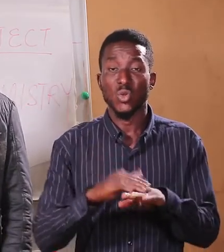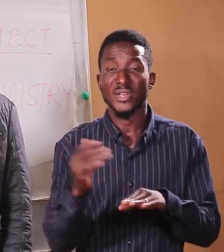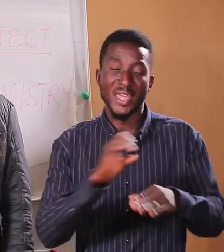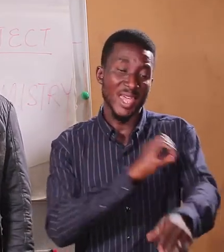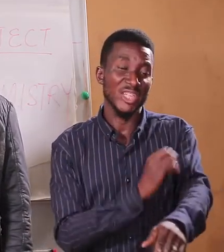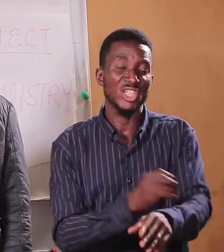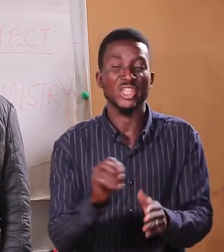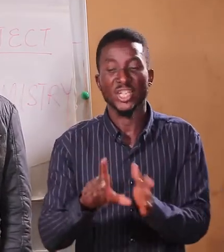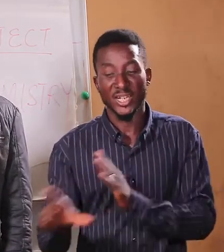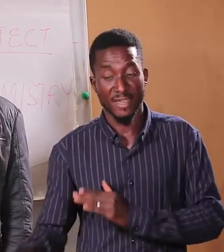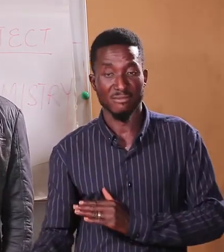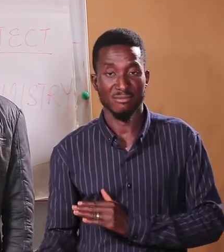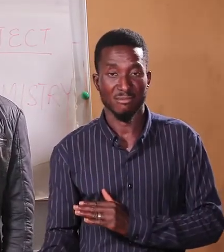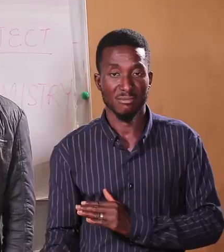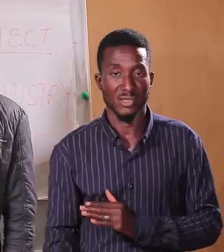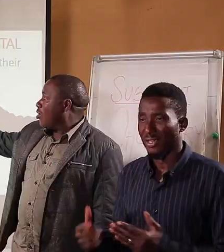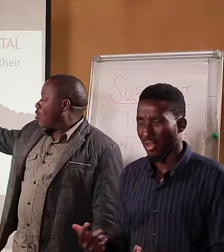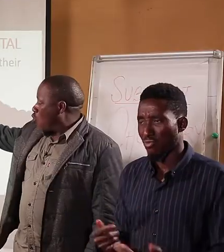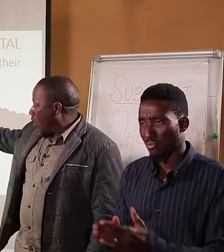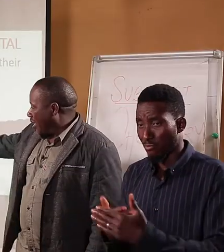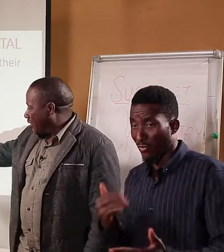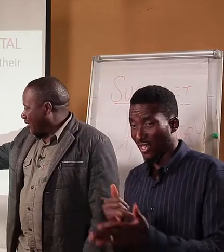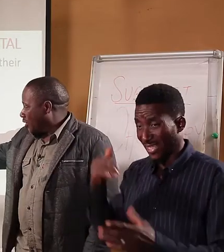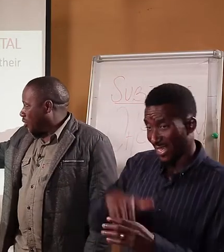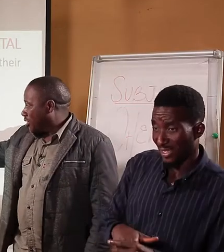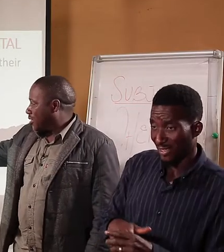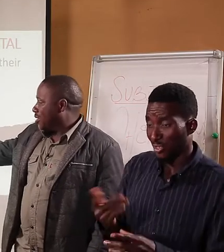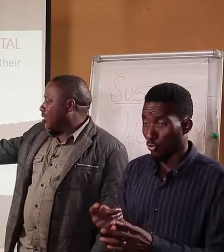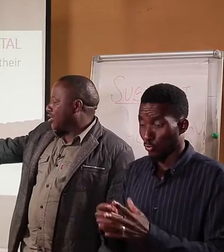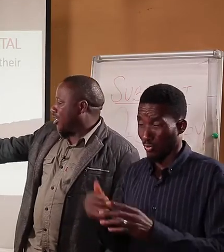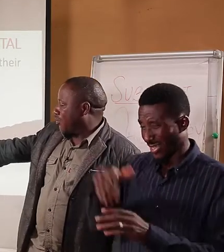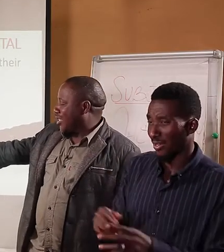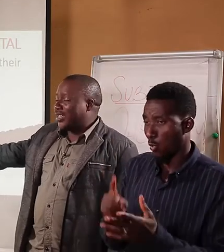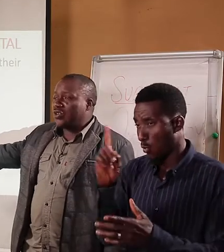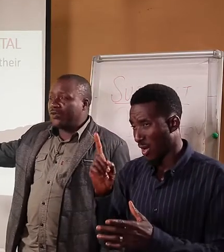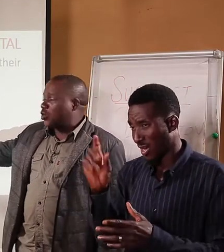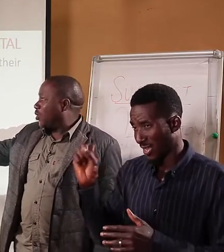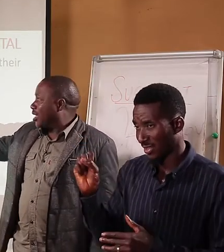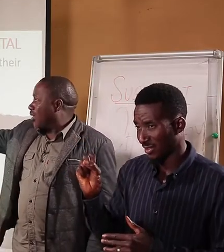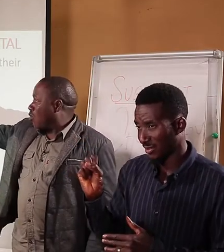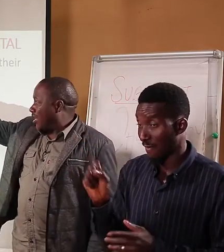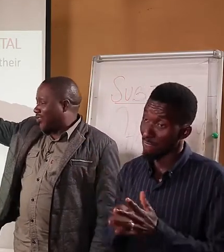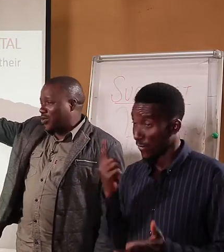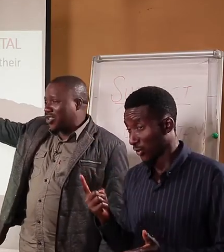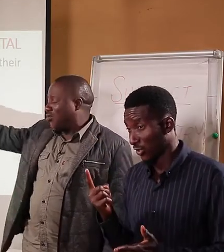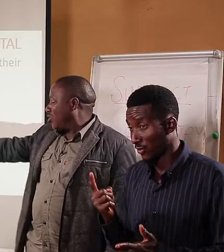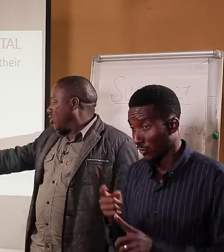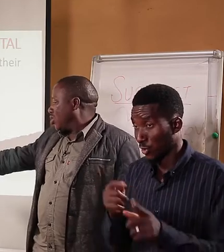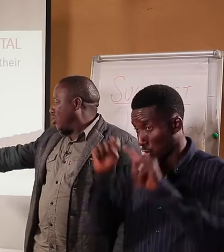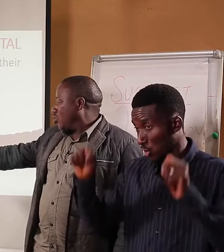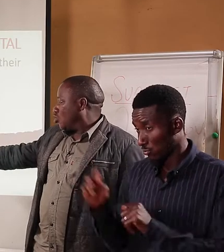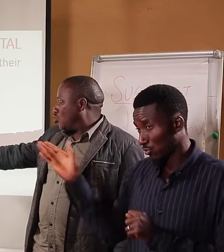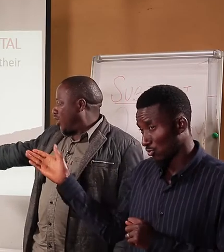When the first electron will enter, it will first of all enter 1s, as you can see. It implies that it will first of all enter 1s from the